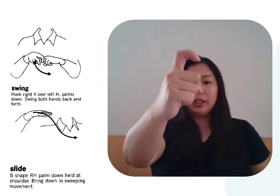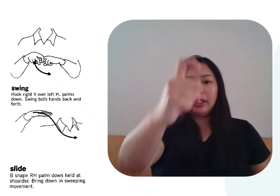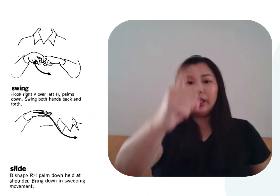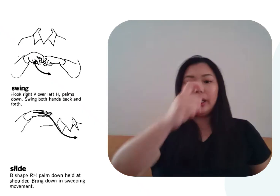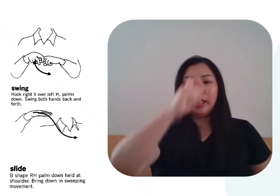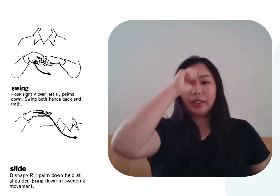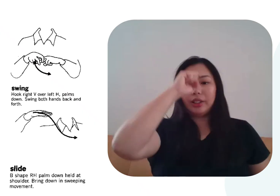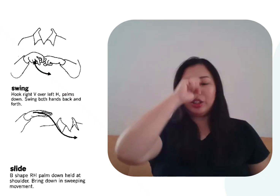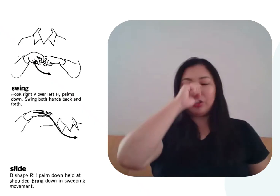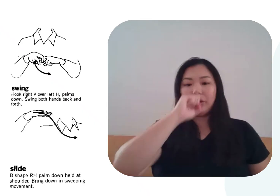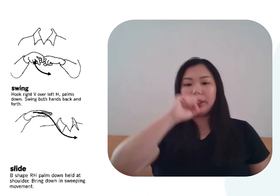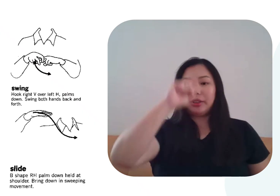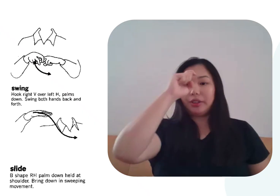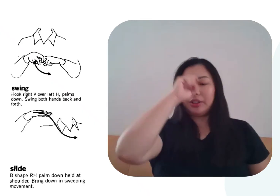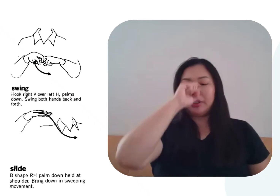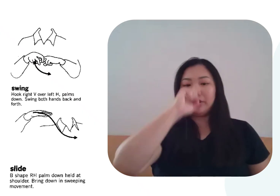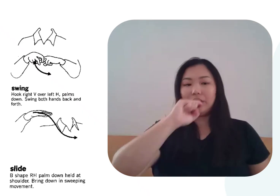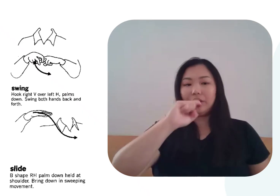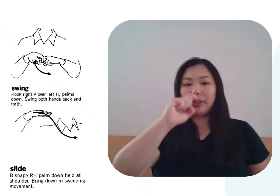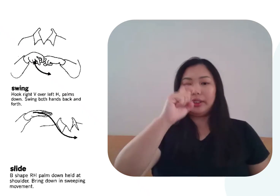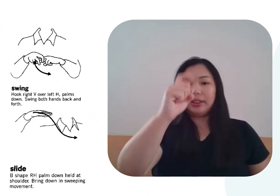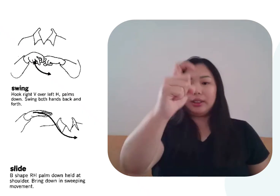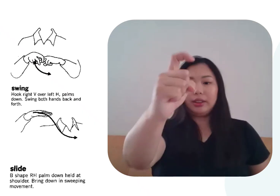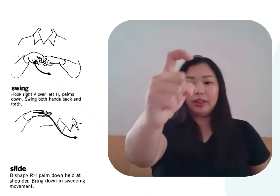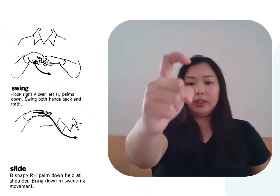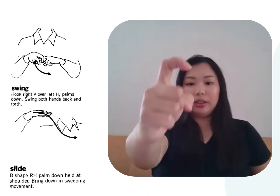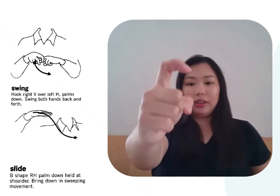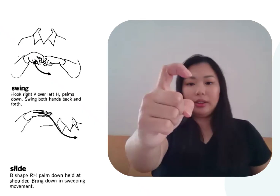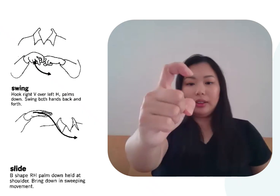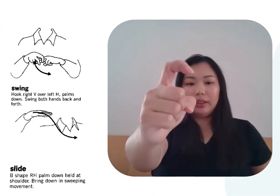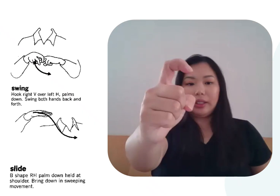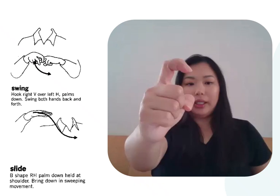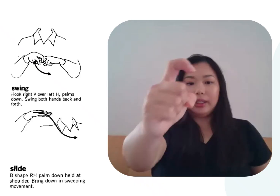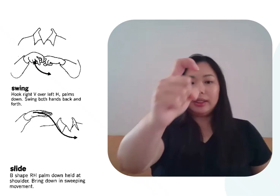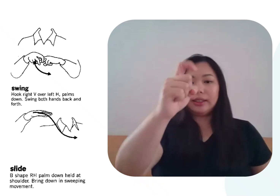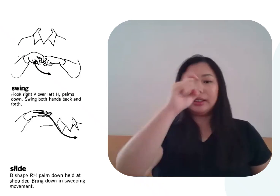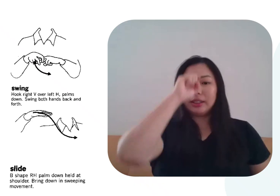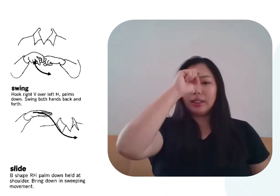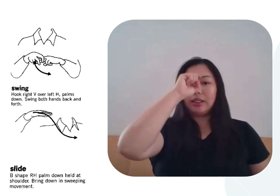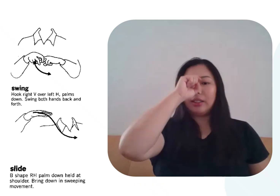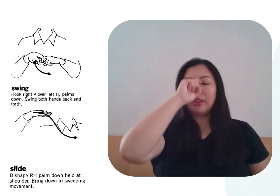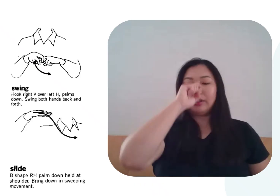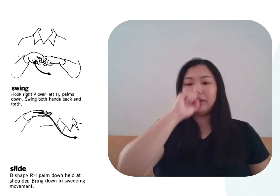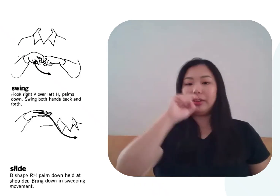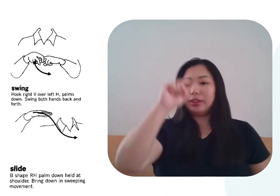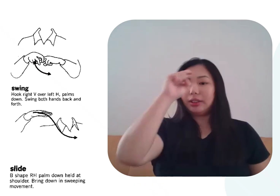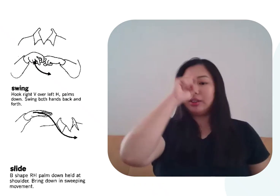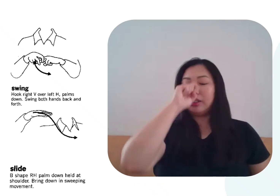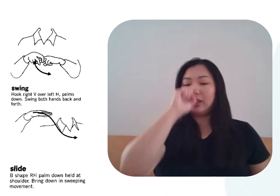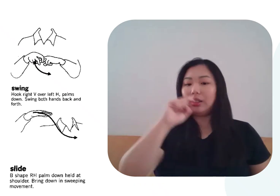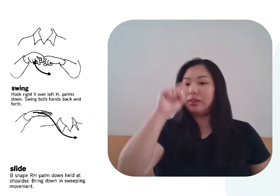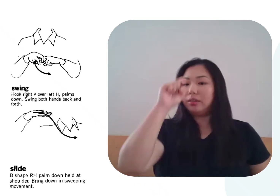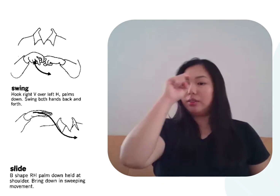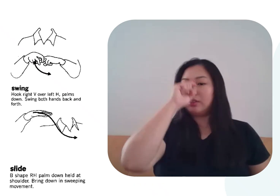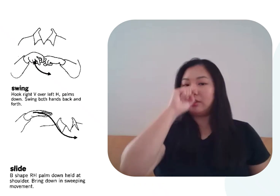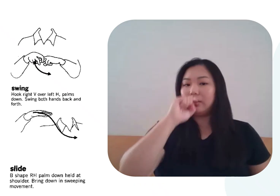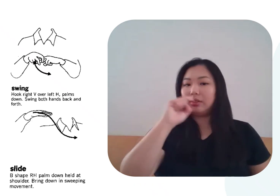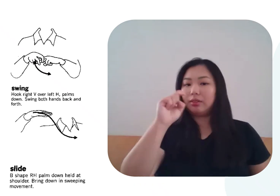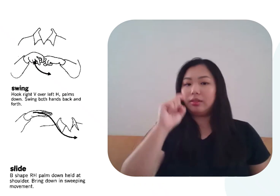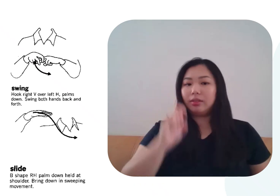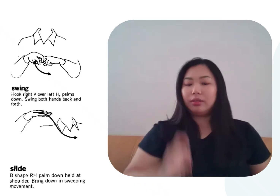hand and you stroke down on your nose twice. X and on your nose. Doll.